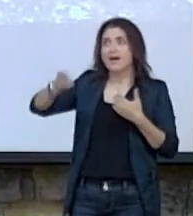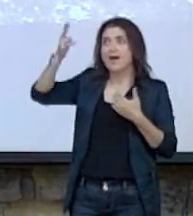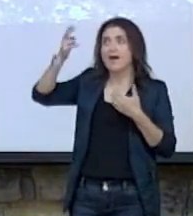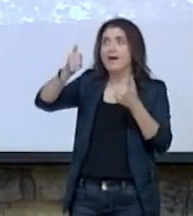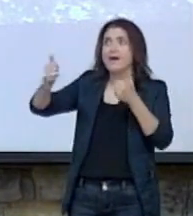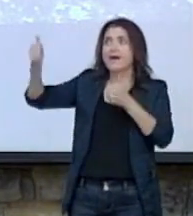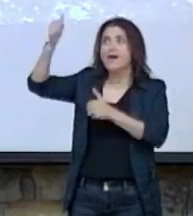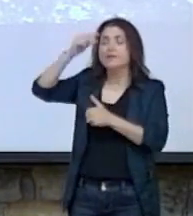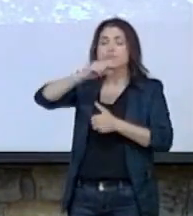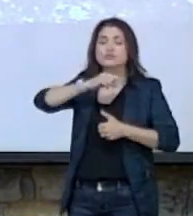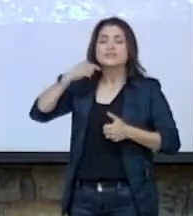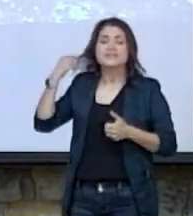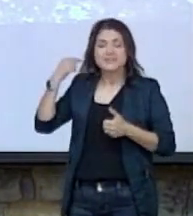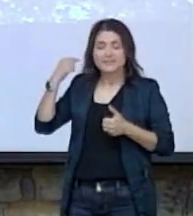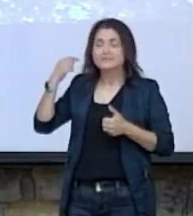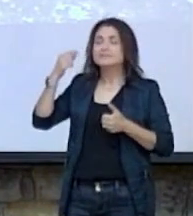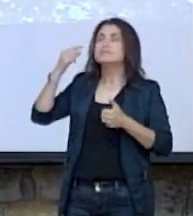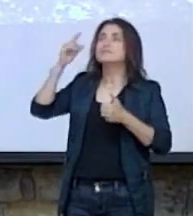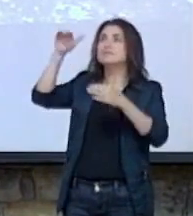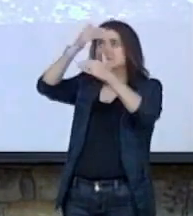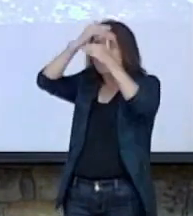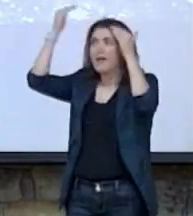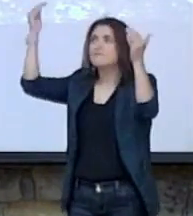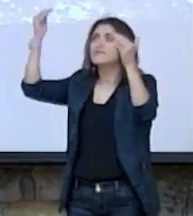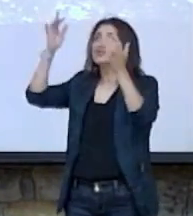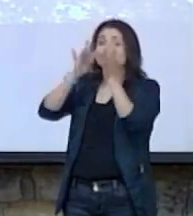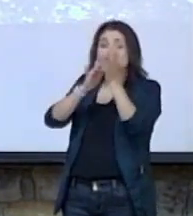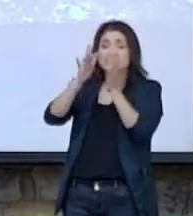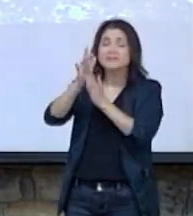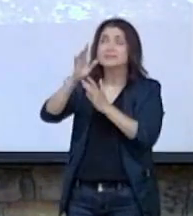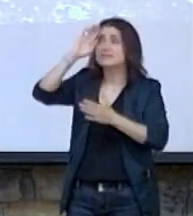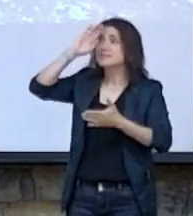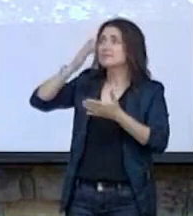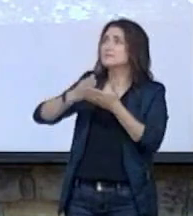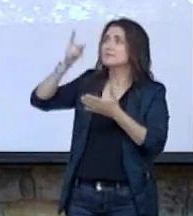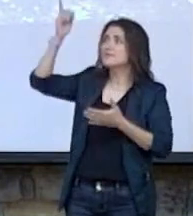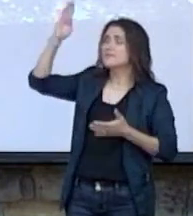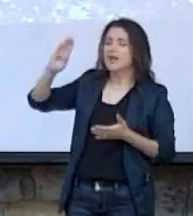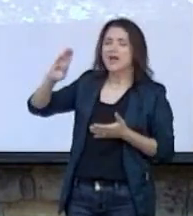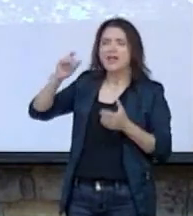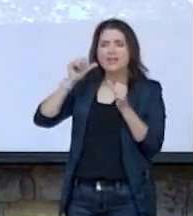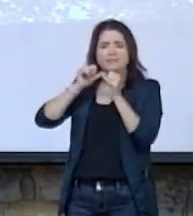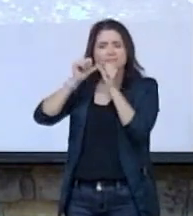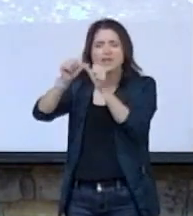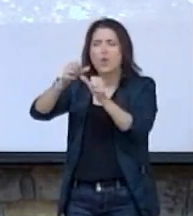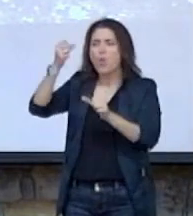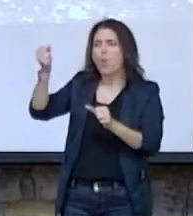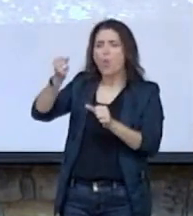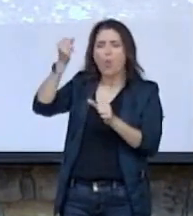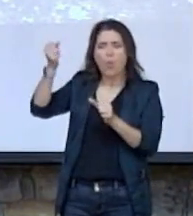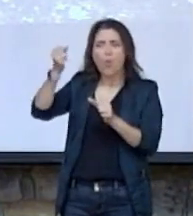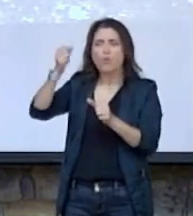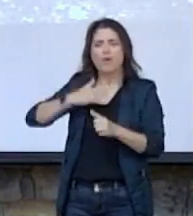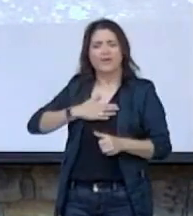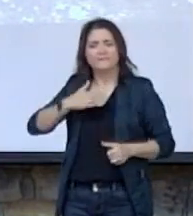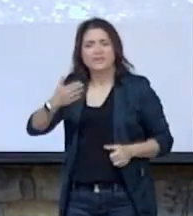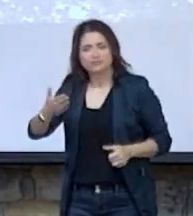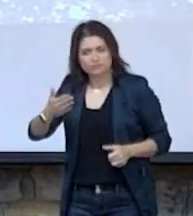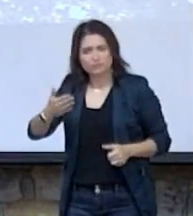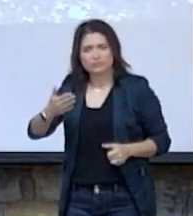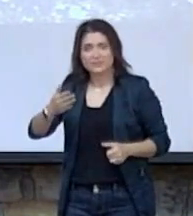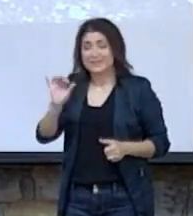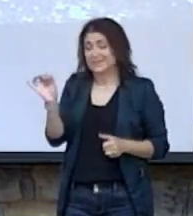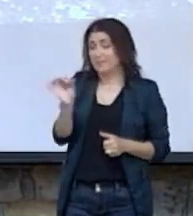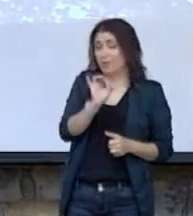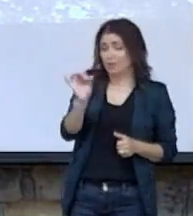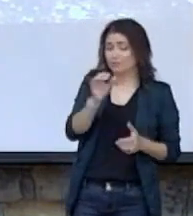heavens, Jesus, the Son of God. Let us hold fast our confession, almost identical to what we read in chapter 10.